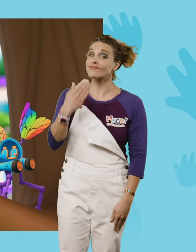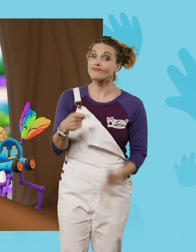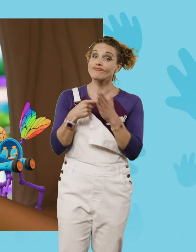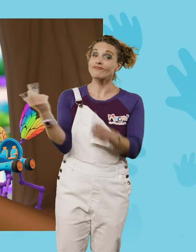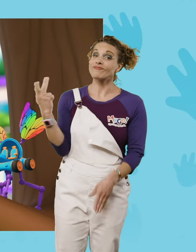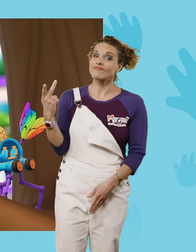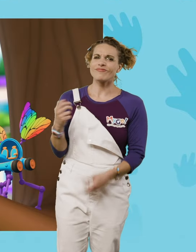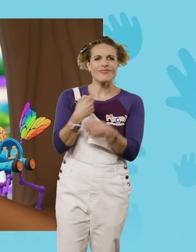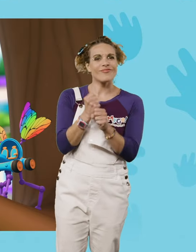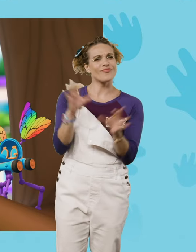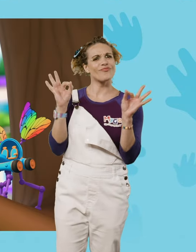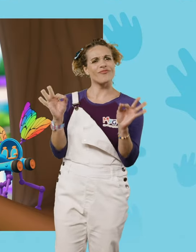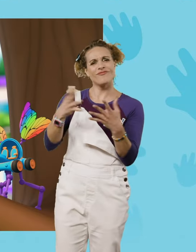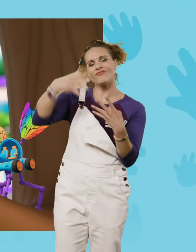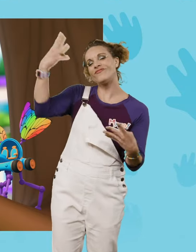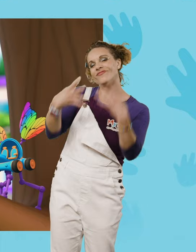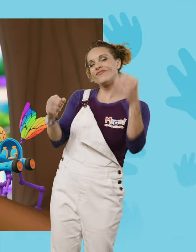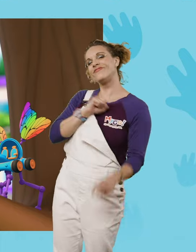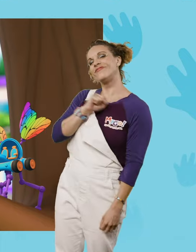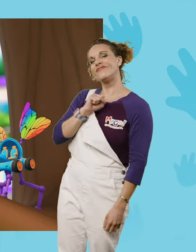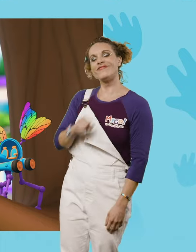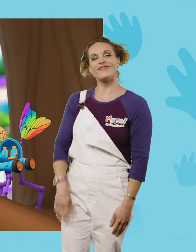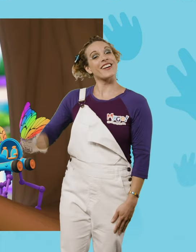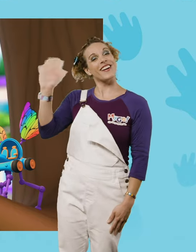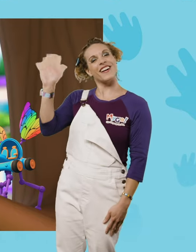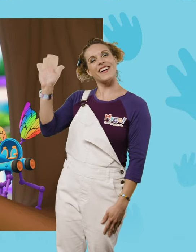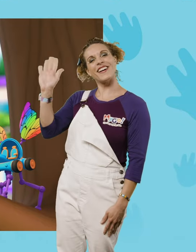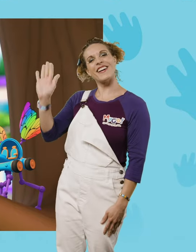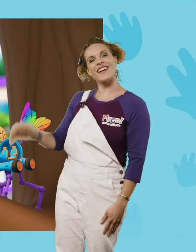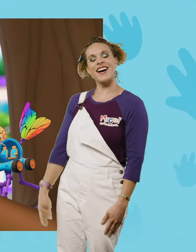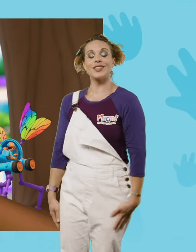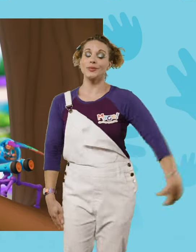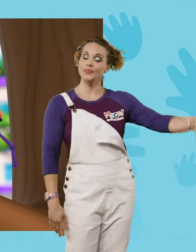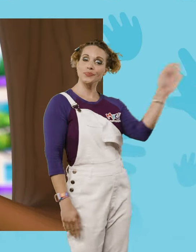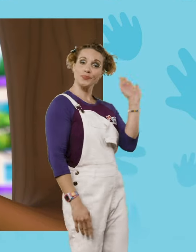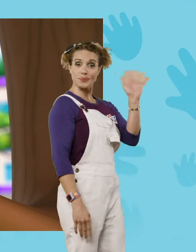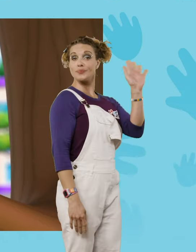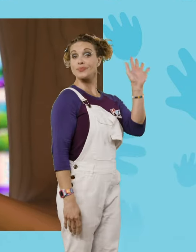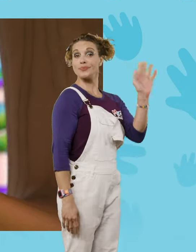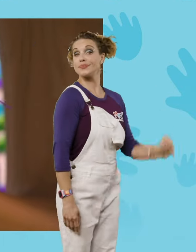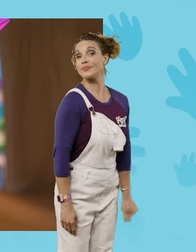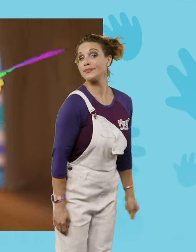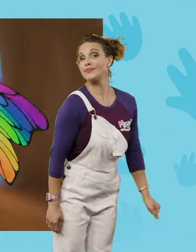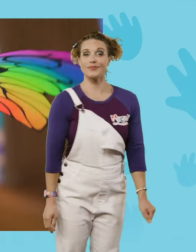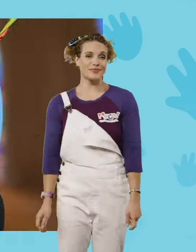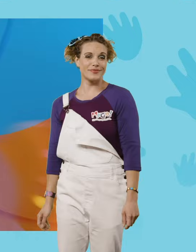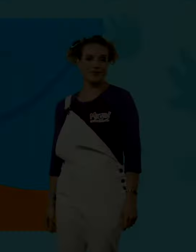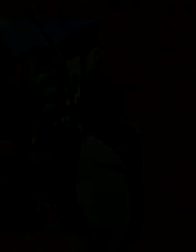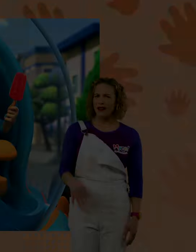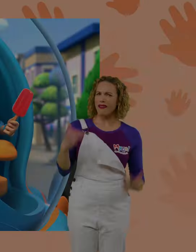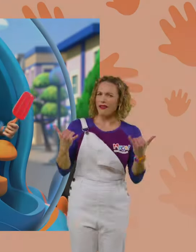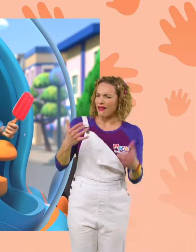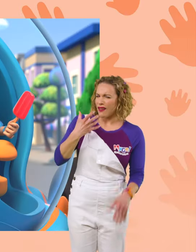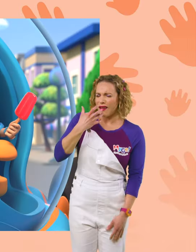Thanks for showing us how you make a perfect web, Spencer. Bye-bye. Au revoir.